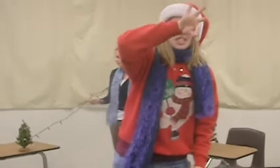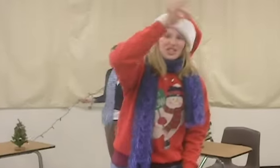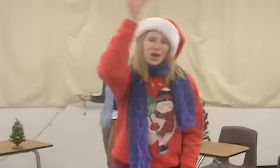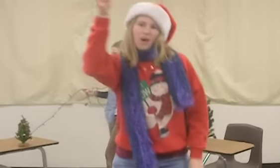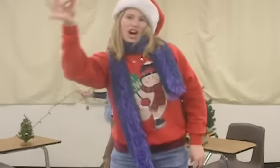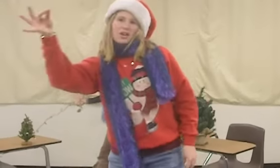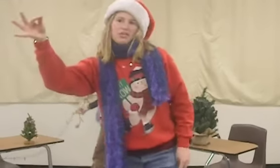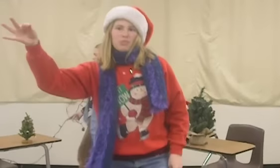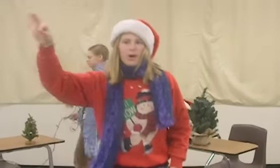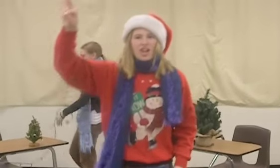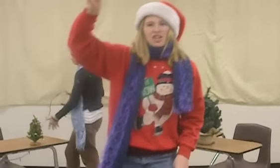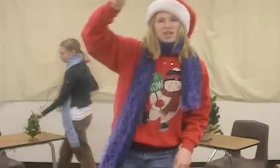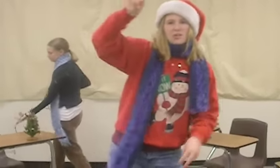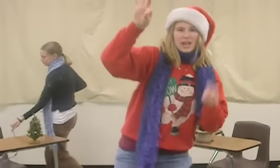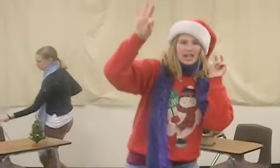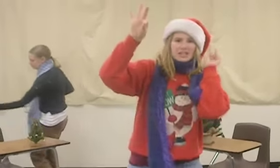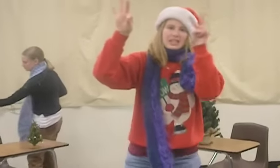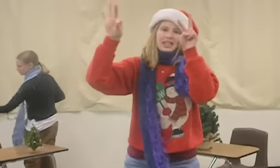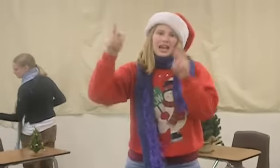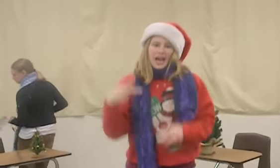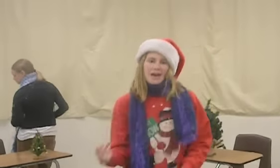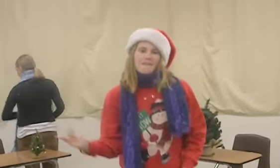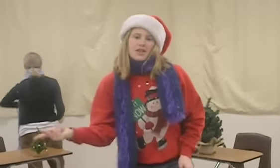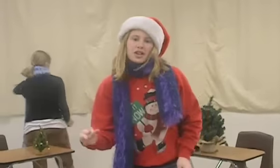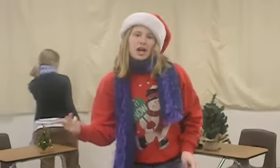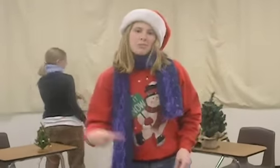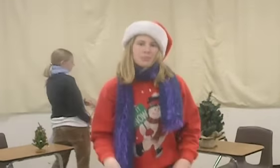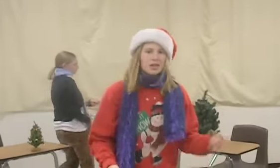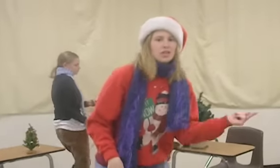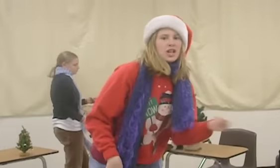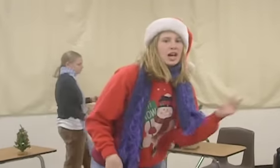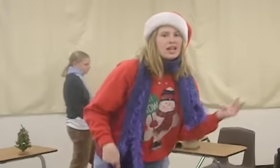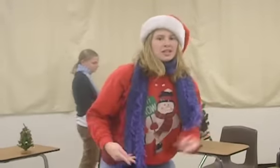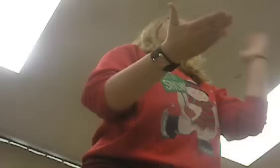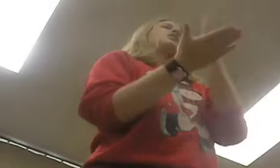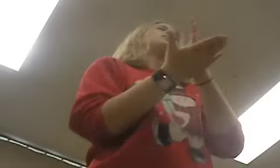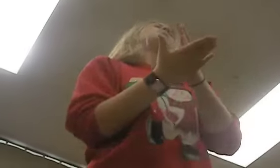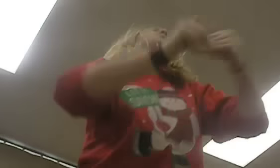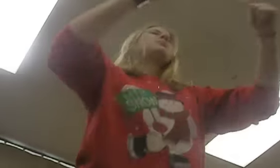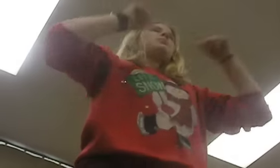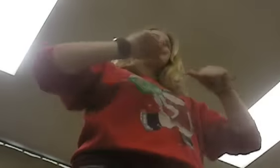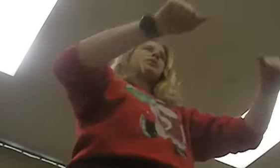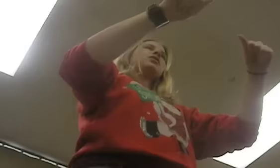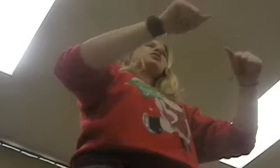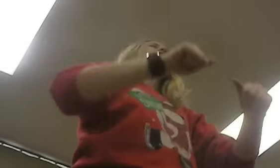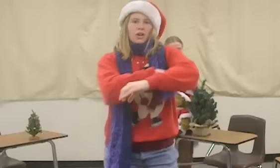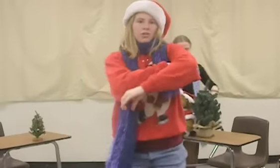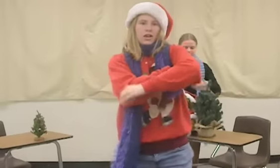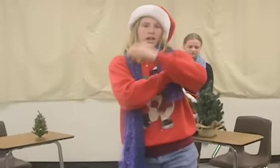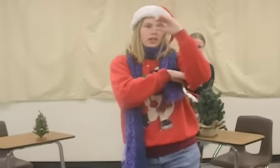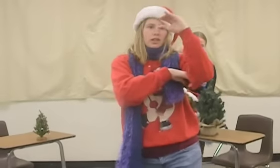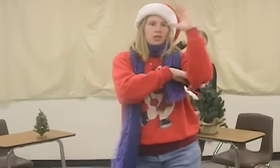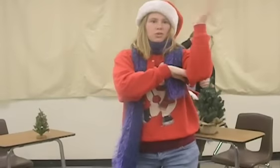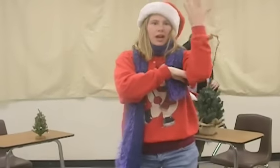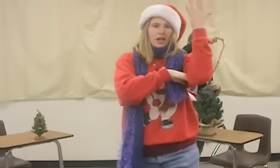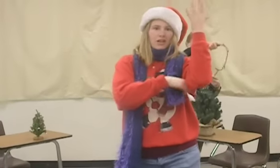Mistletoe hung where you can see, every couple tries to stop. Rocking around